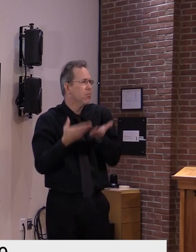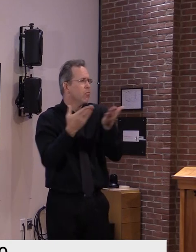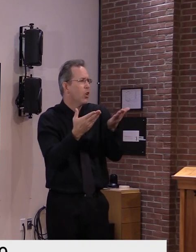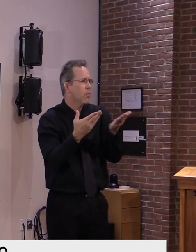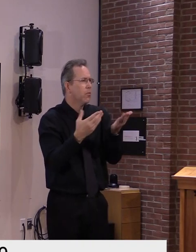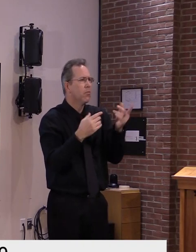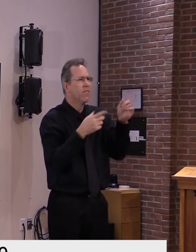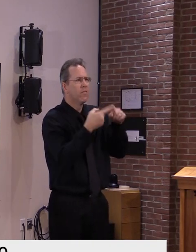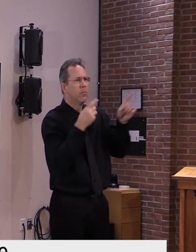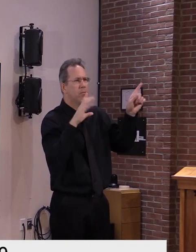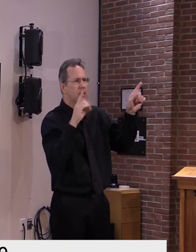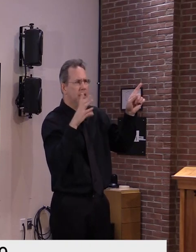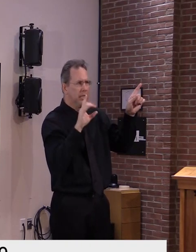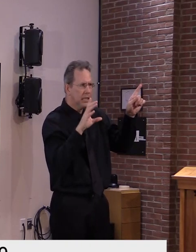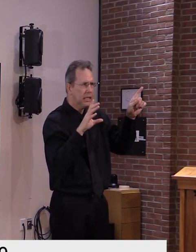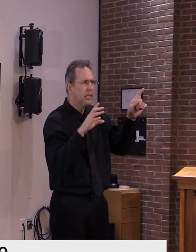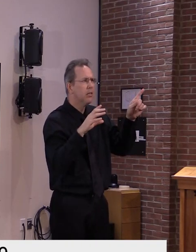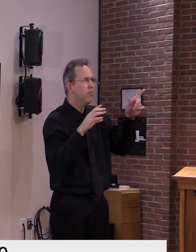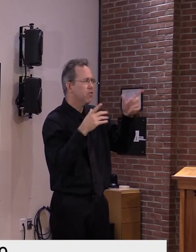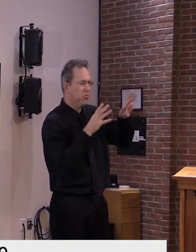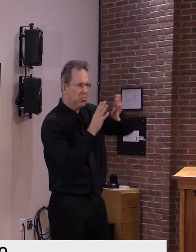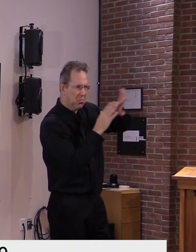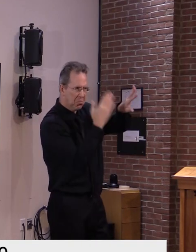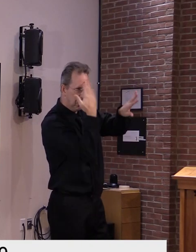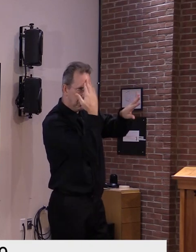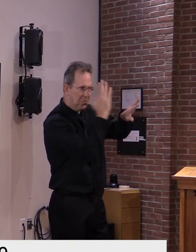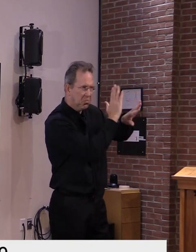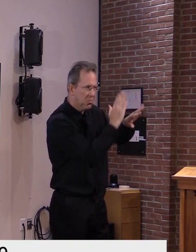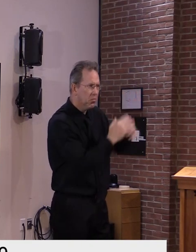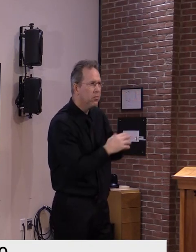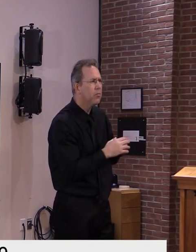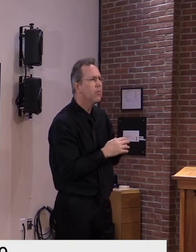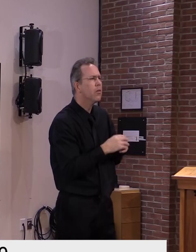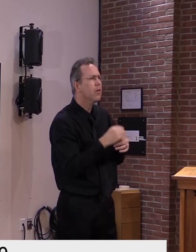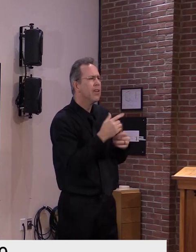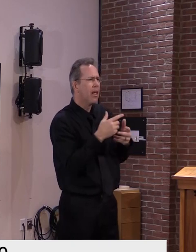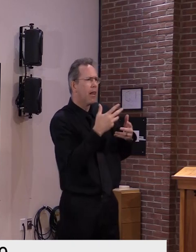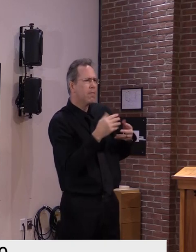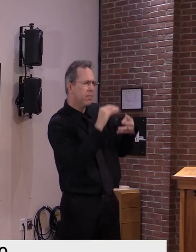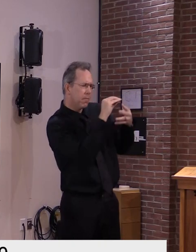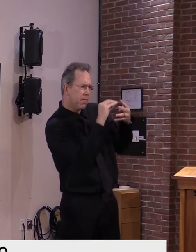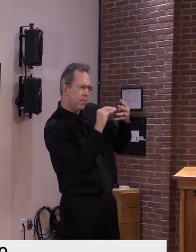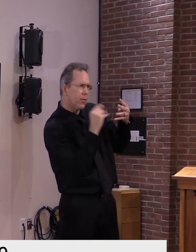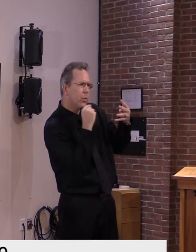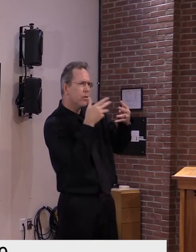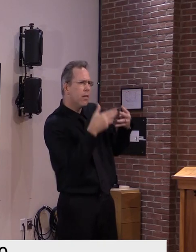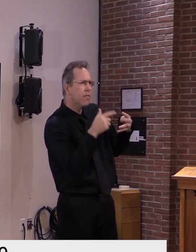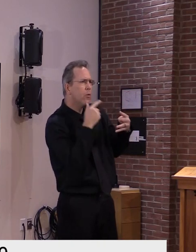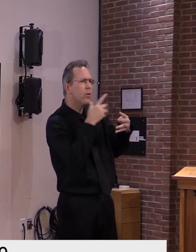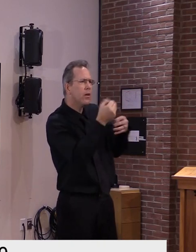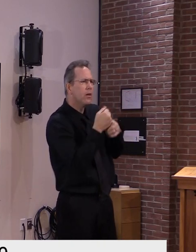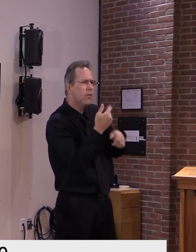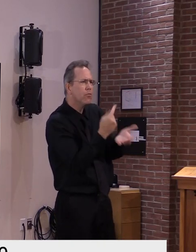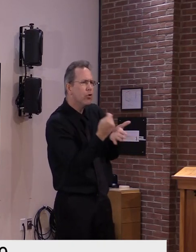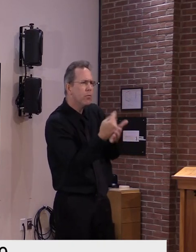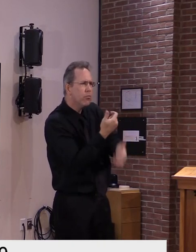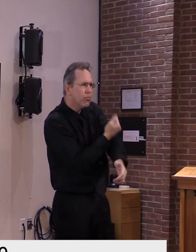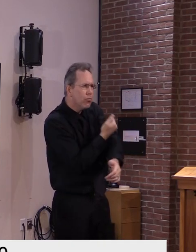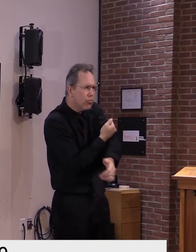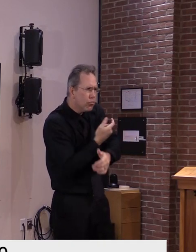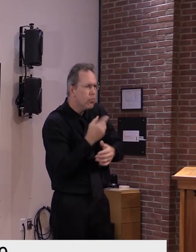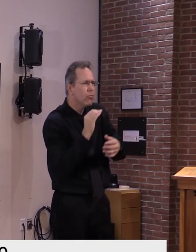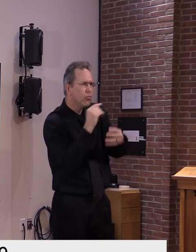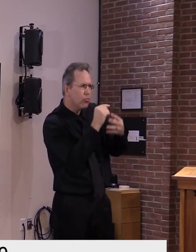and we will await those recommendations before making further plans. Vermont expects to receive the first